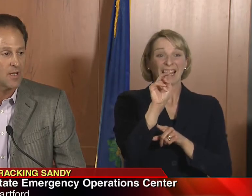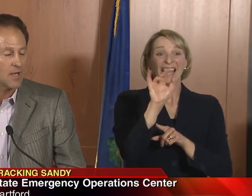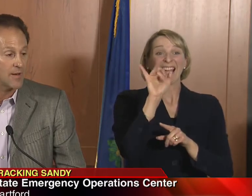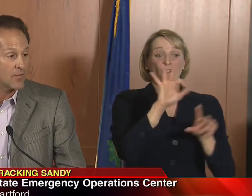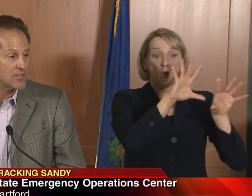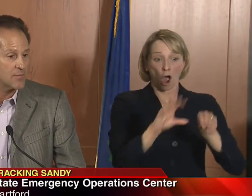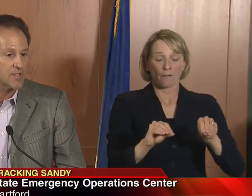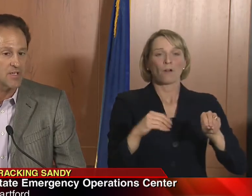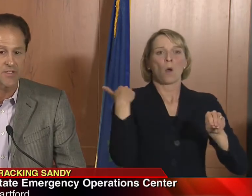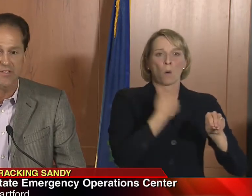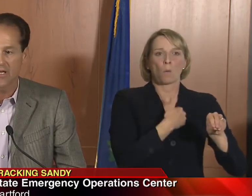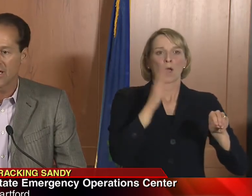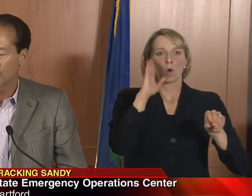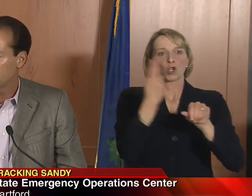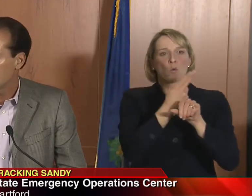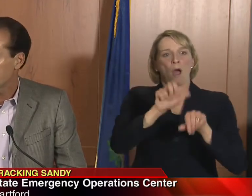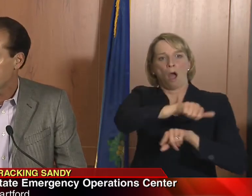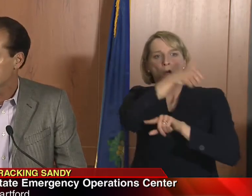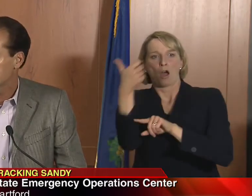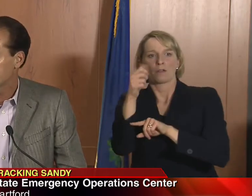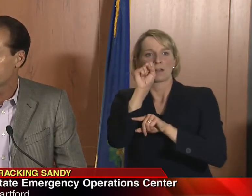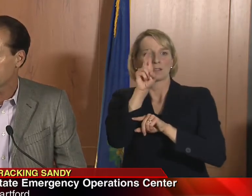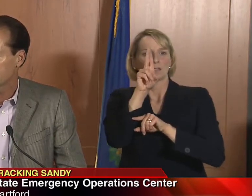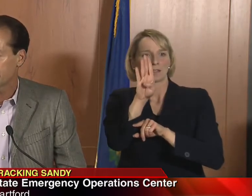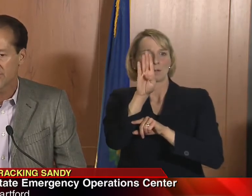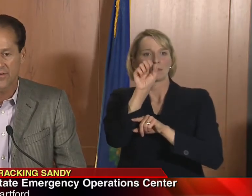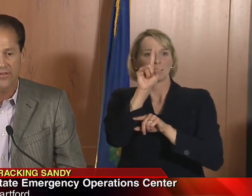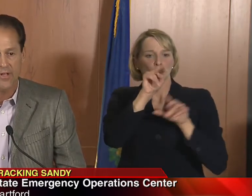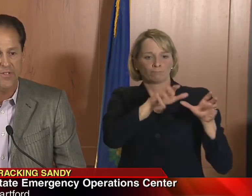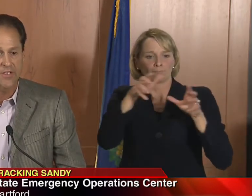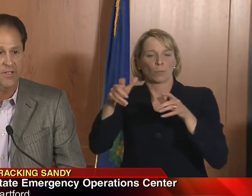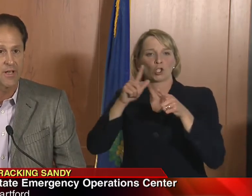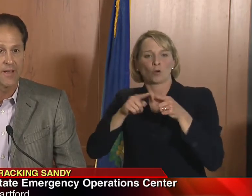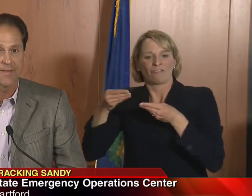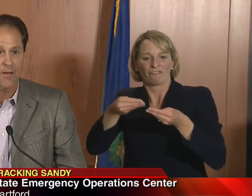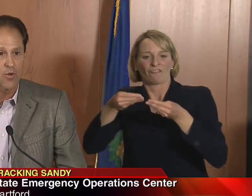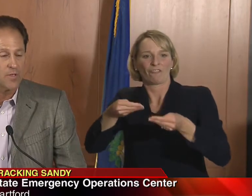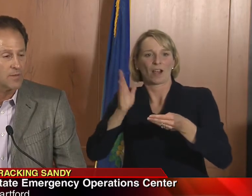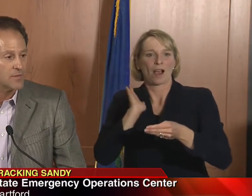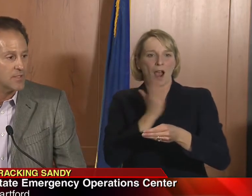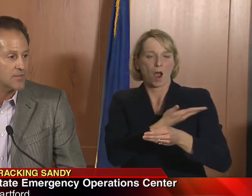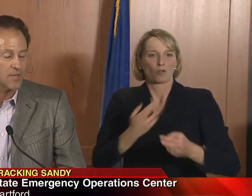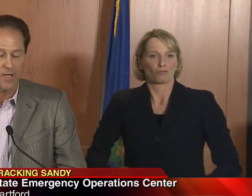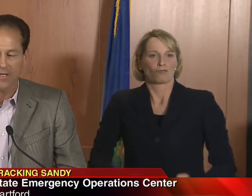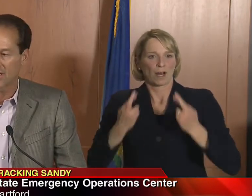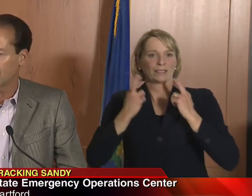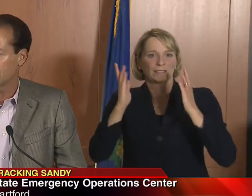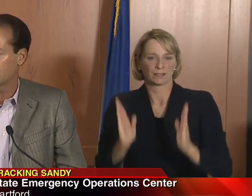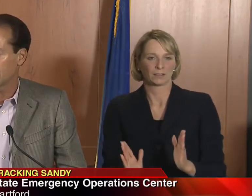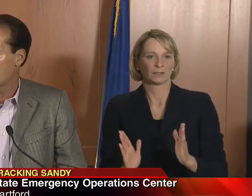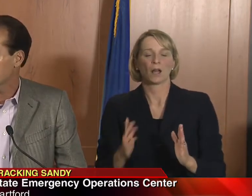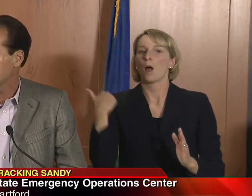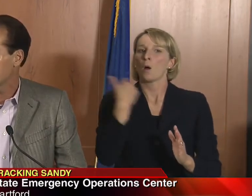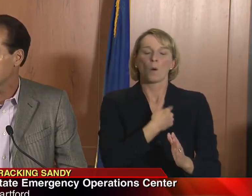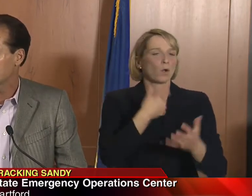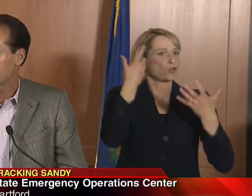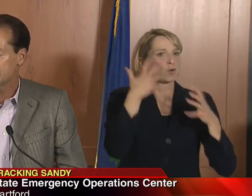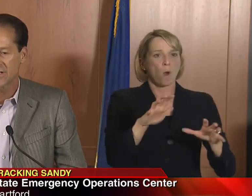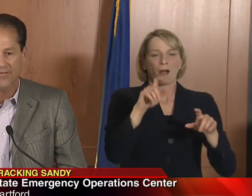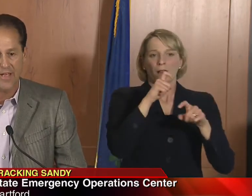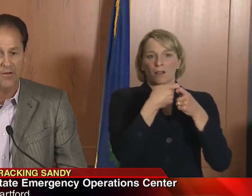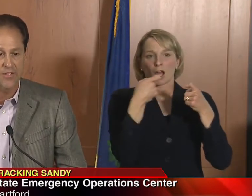customers on other substations. We don't want a catastrophic failure to the substation. That would just elongate